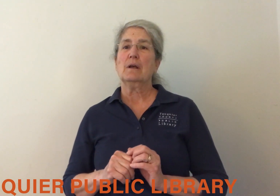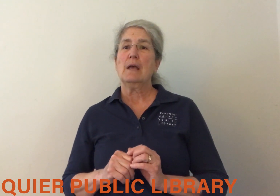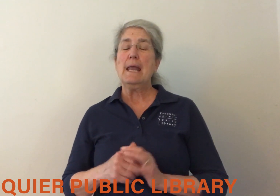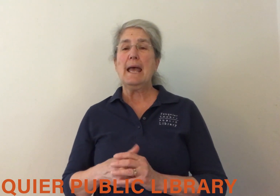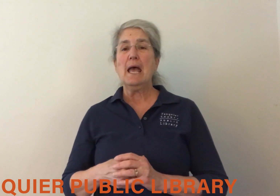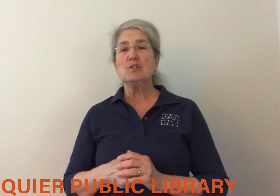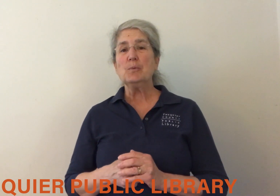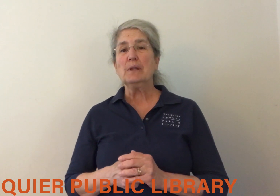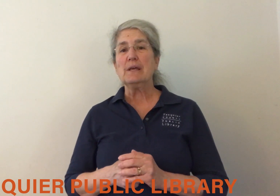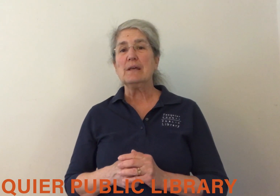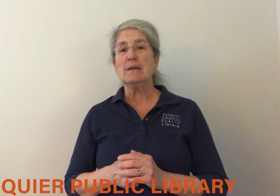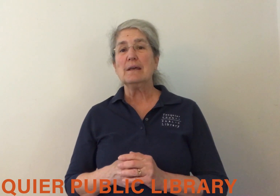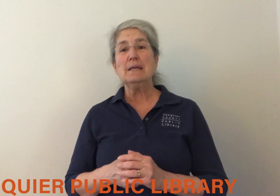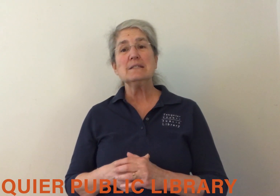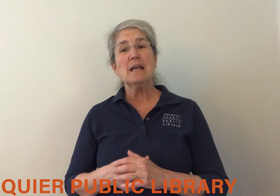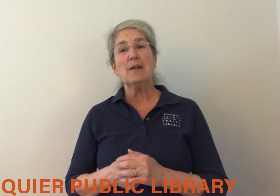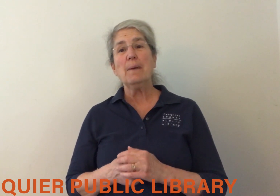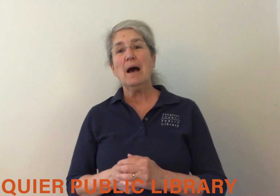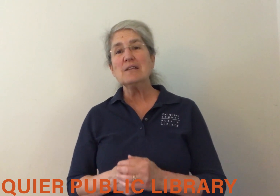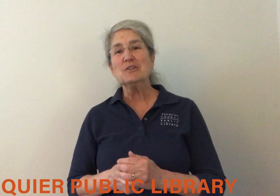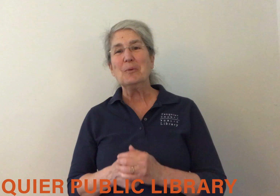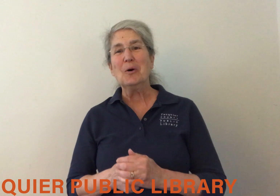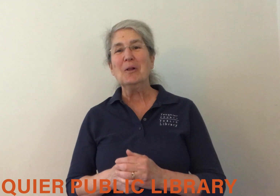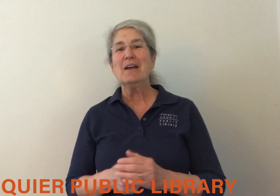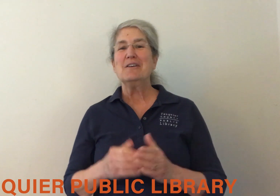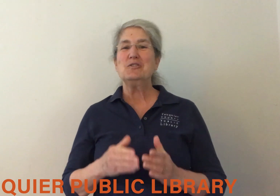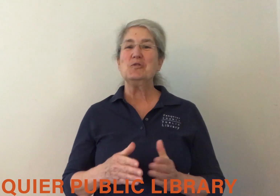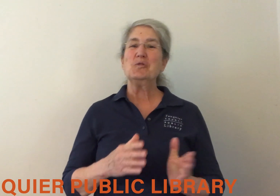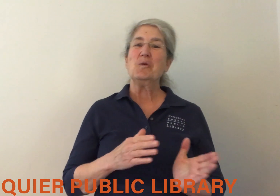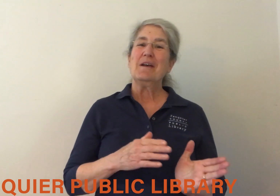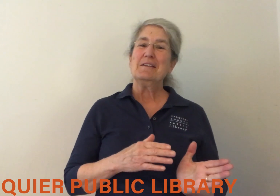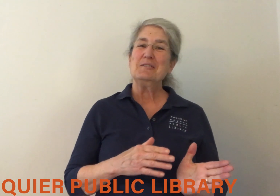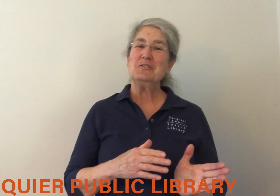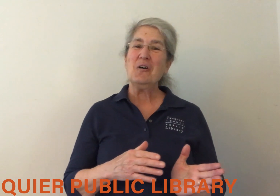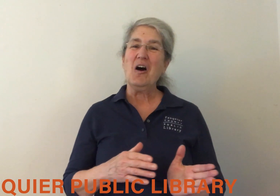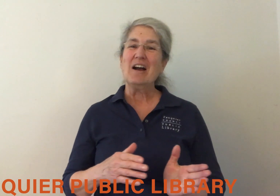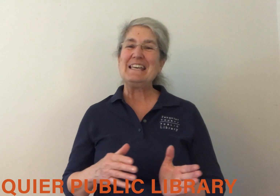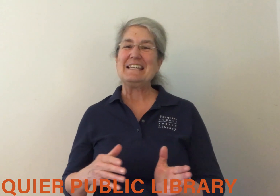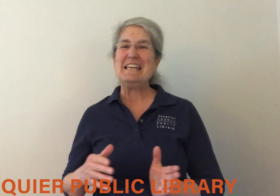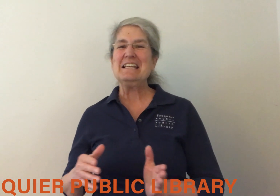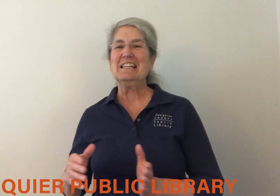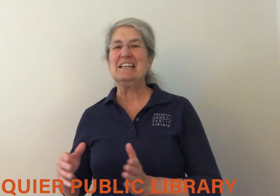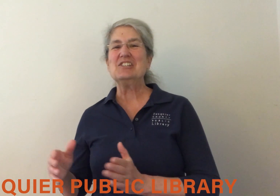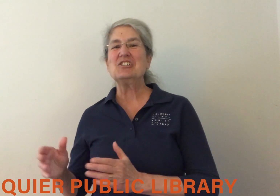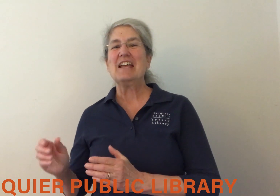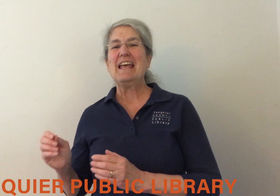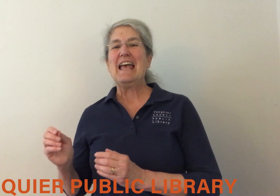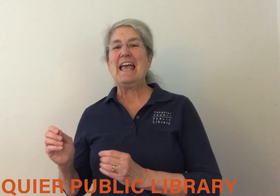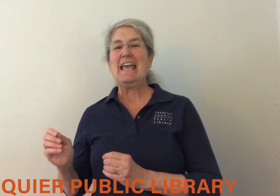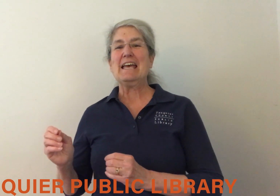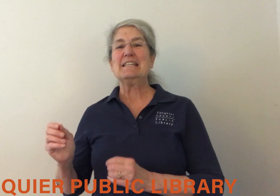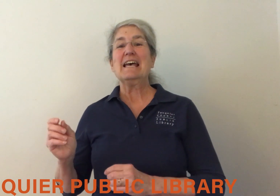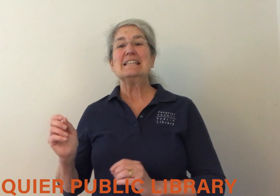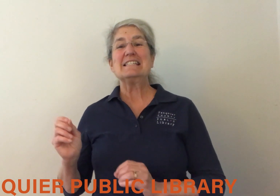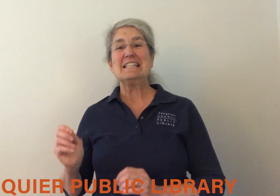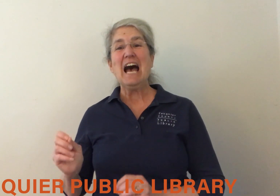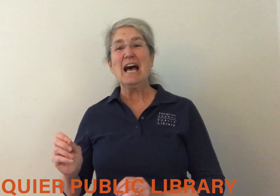And actually, it's not possible to talk in English and